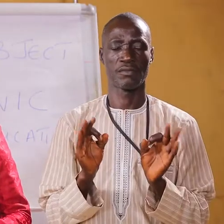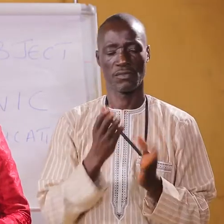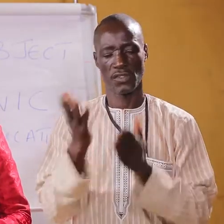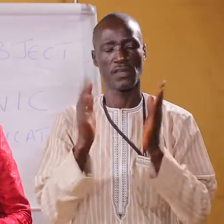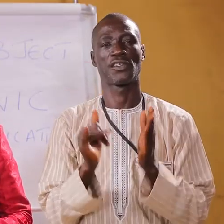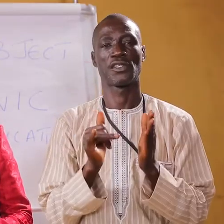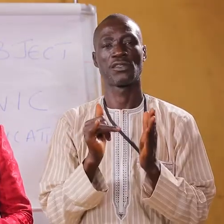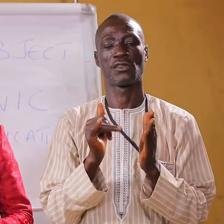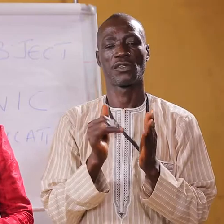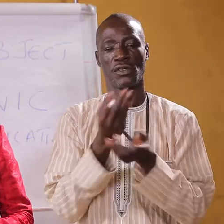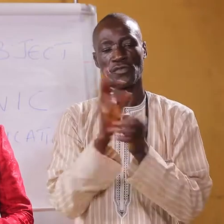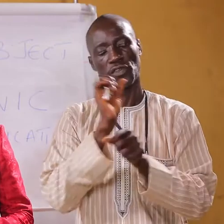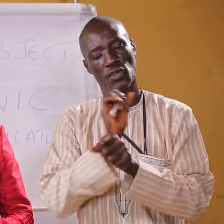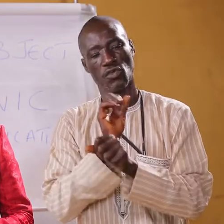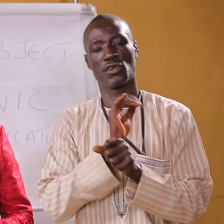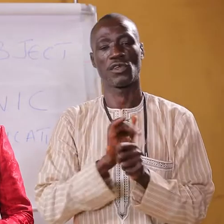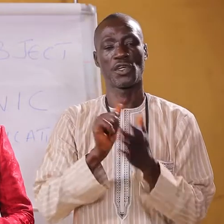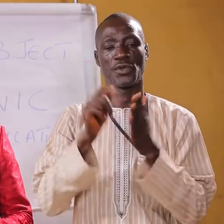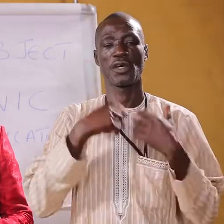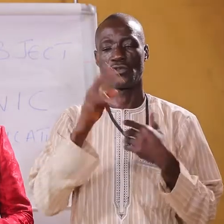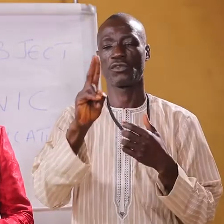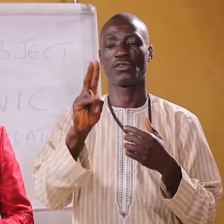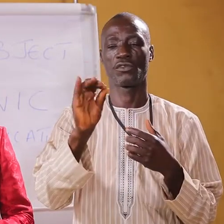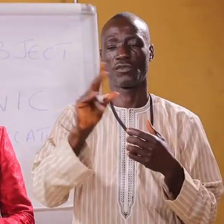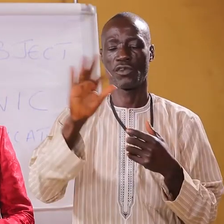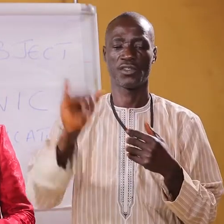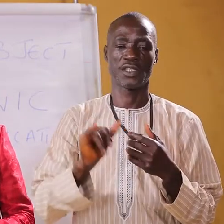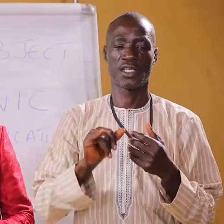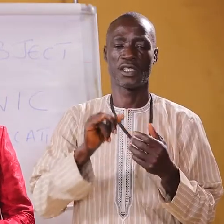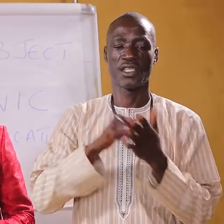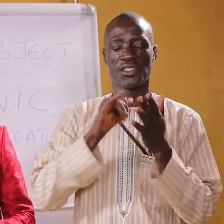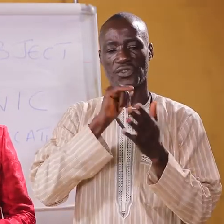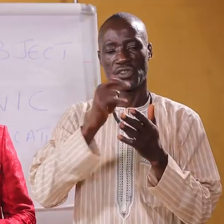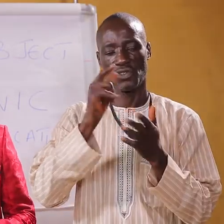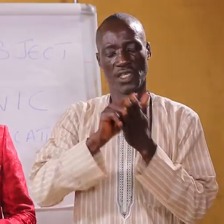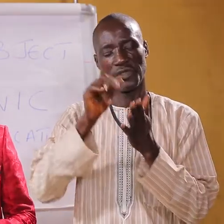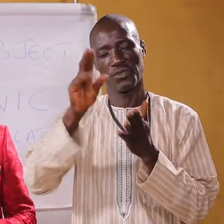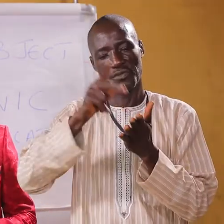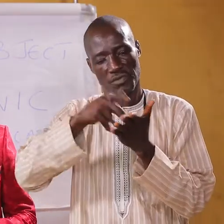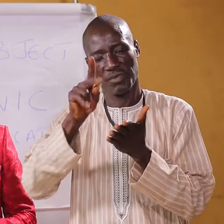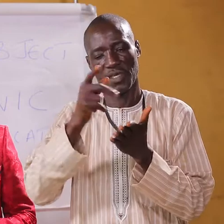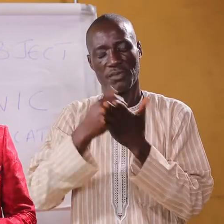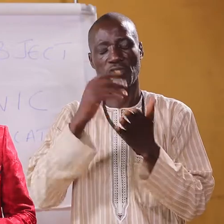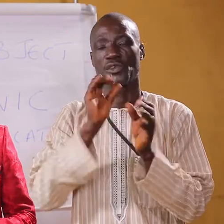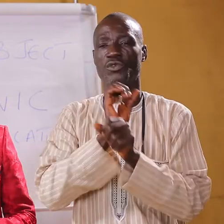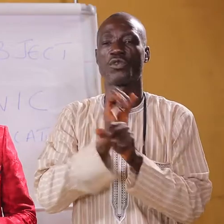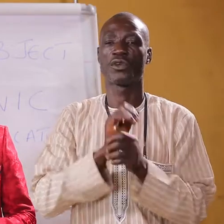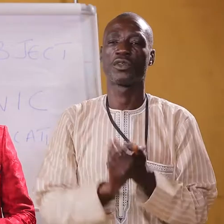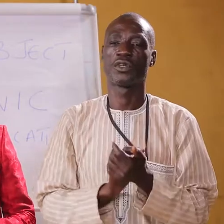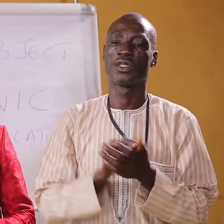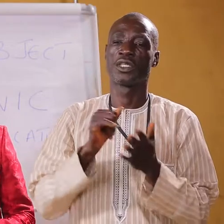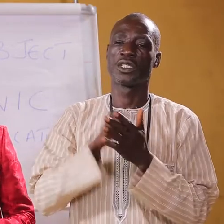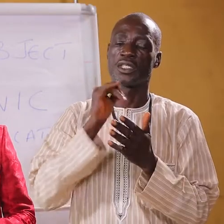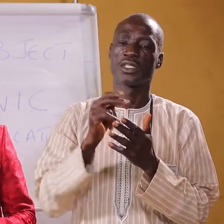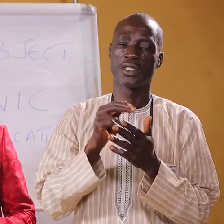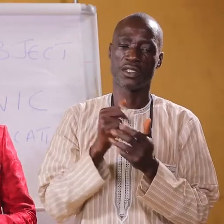work. It simply means that you are not going there because you want to make money. And like it is